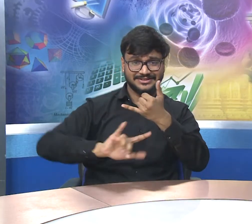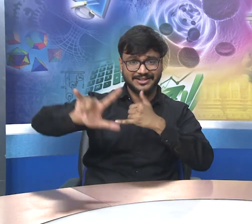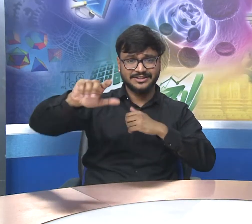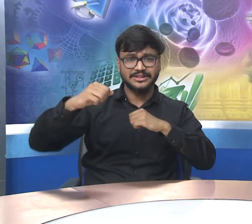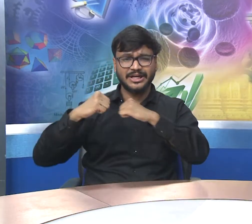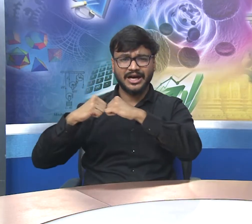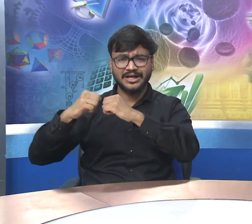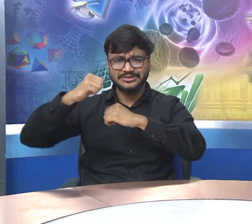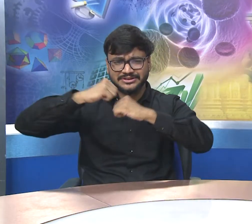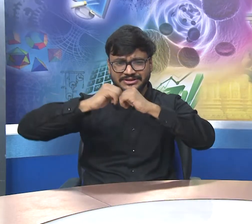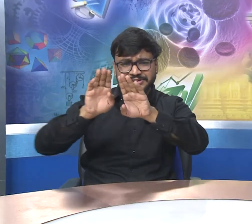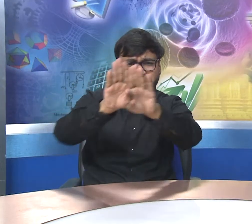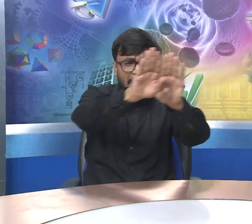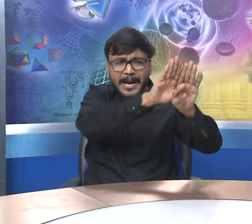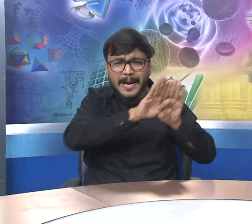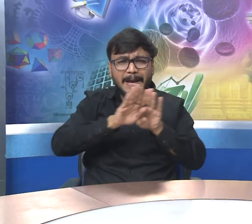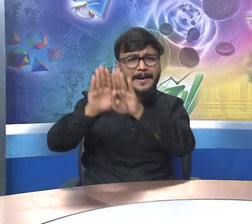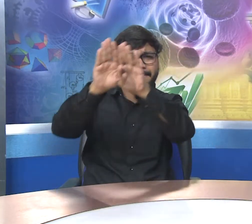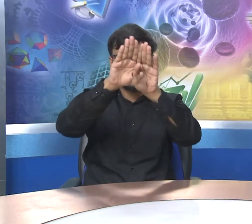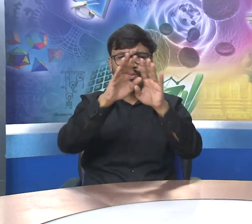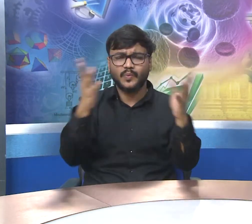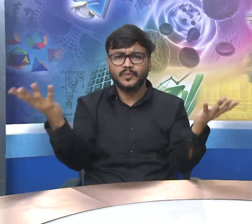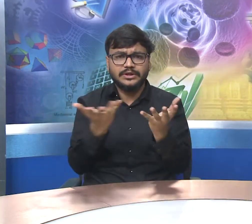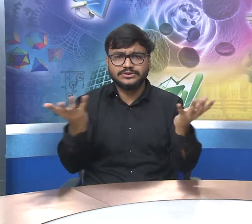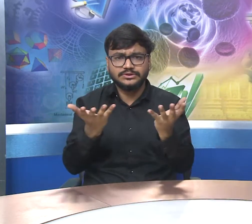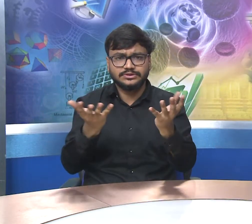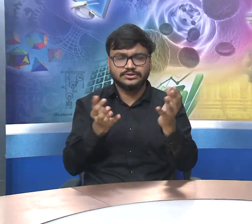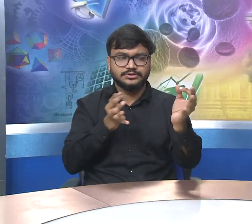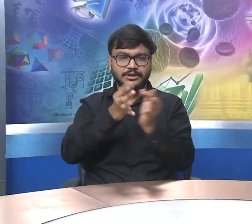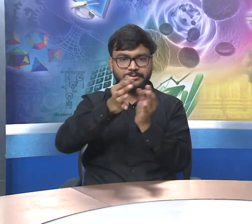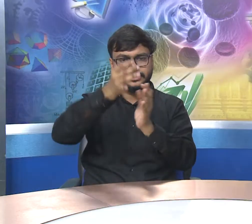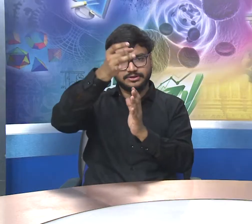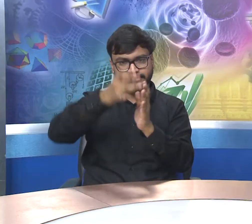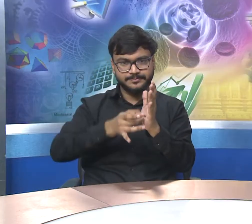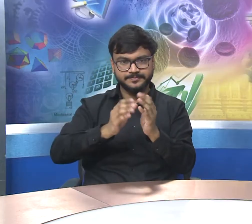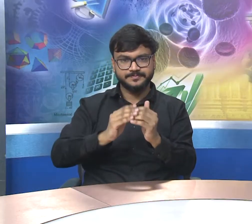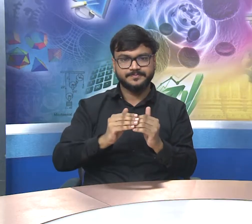Now we will learn about the standardization of ISL.